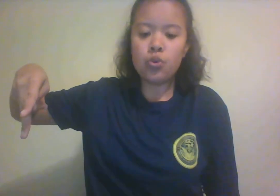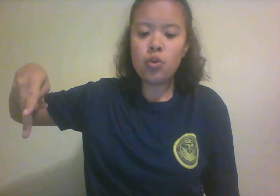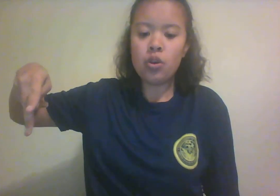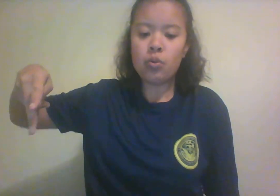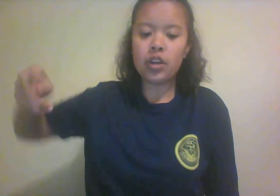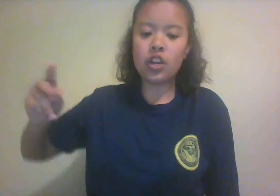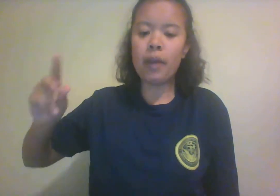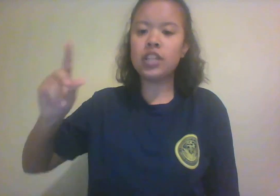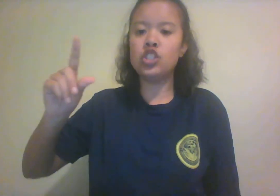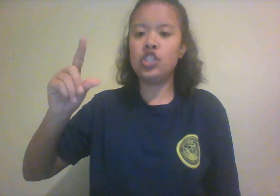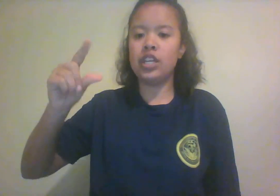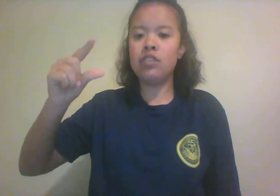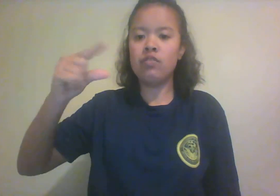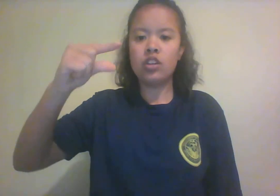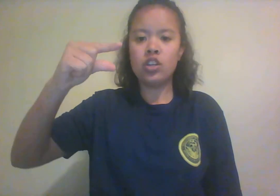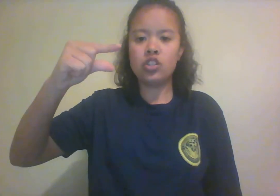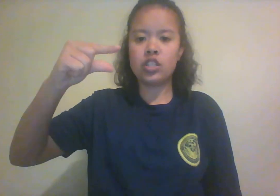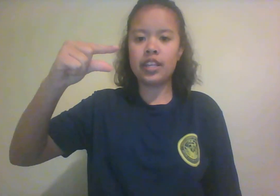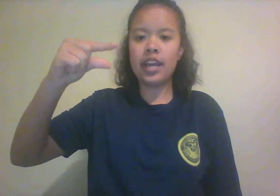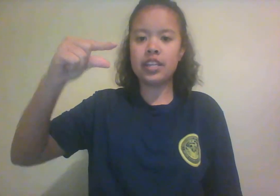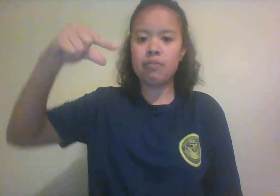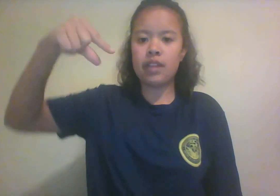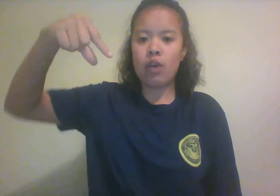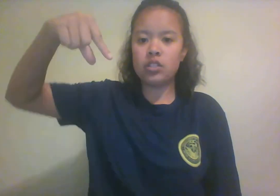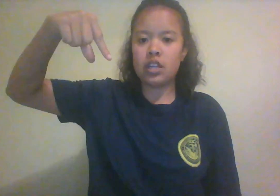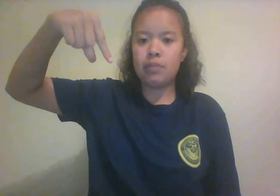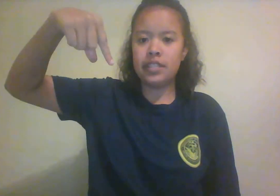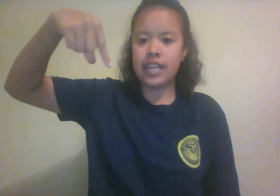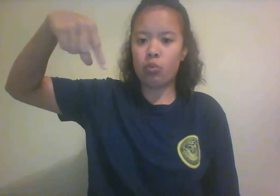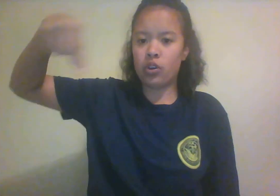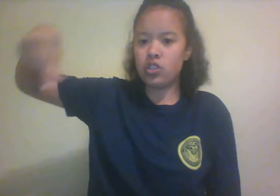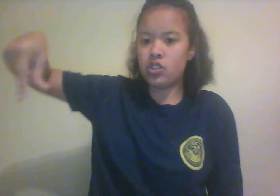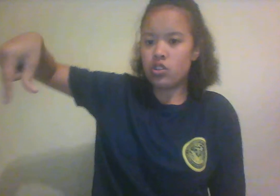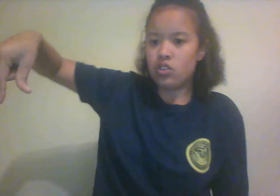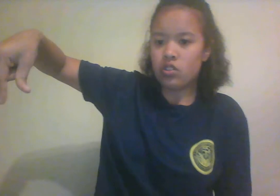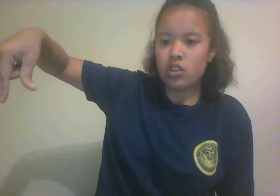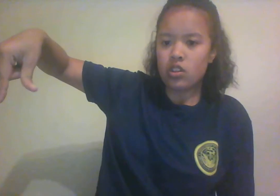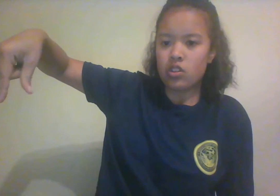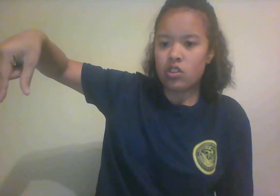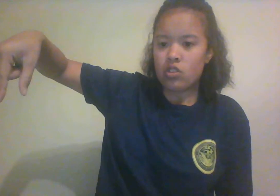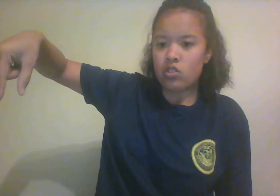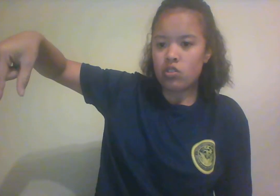Q, we're going to go back to G, just like that, except now it's going to be downwards.